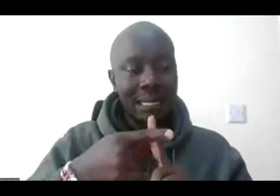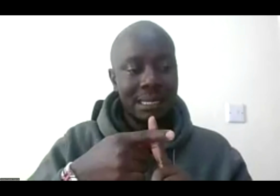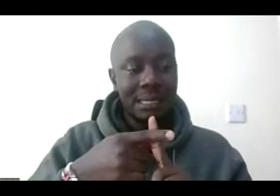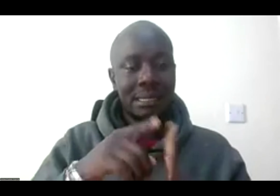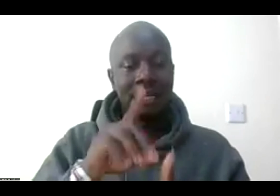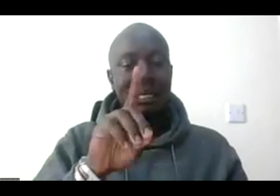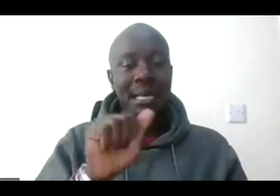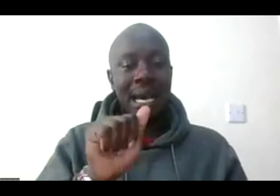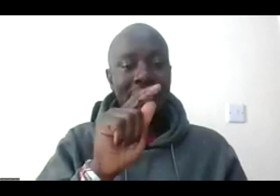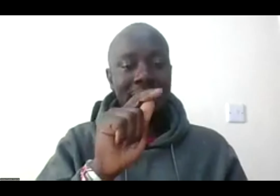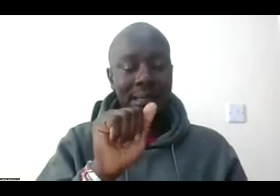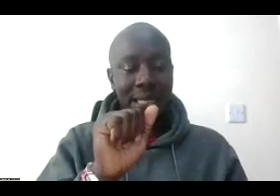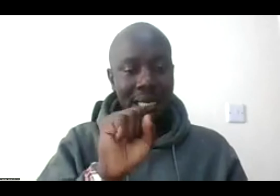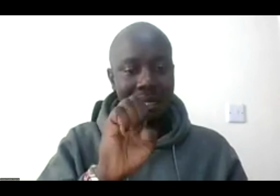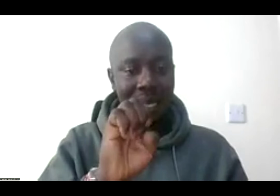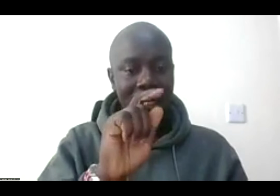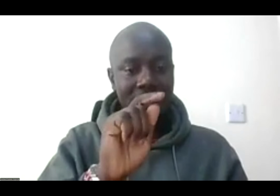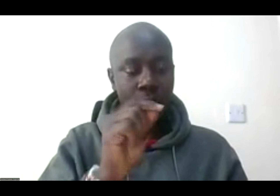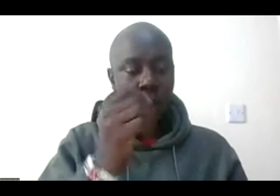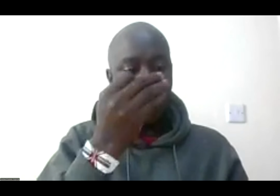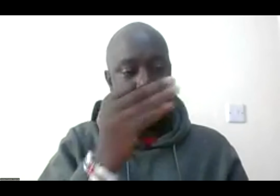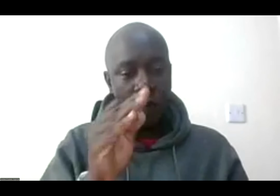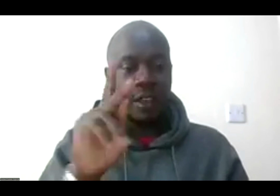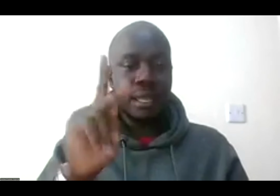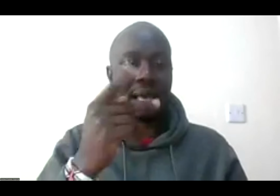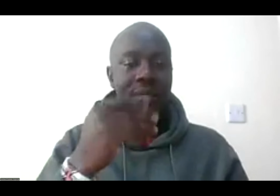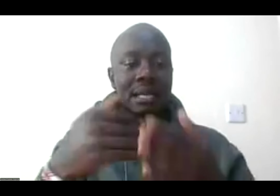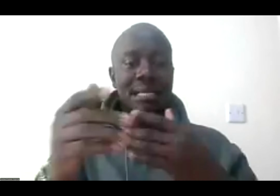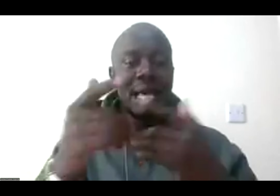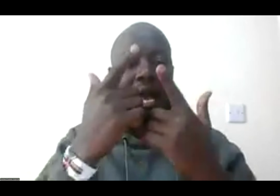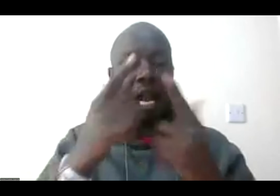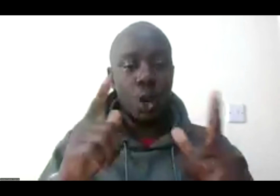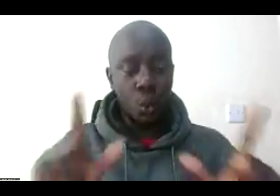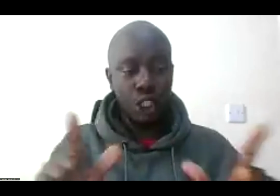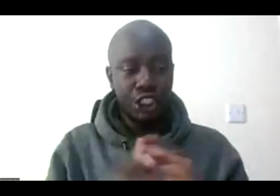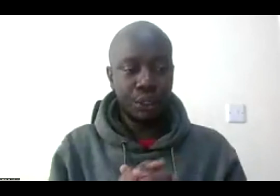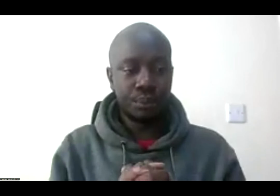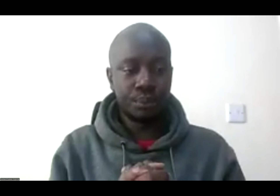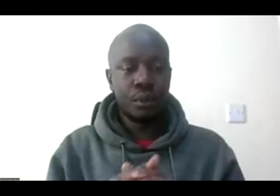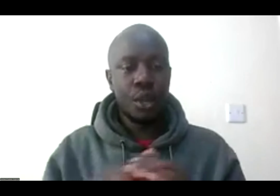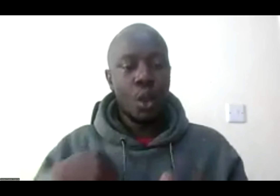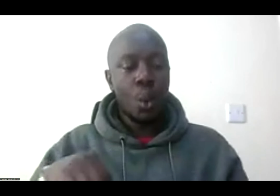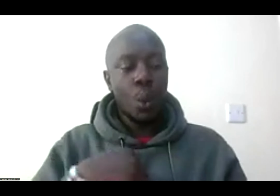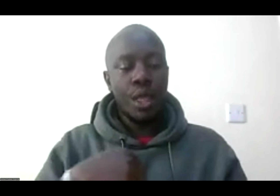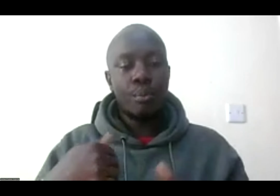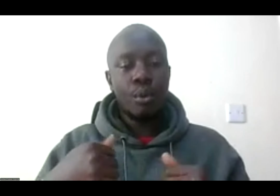We have been able to collect over 4,000 plus Kenya Sign Language data.